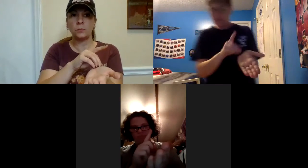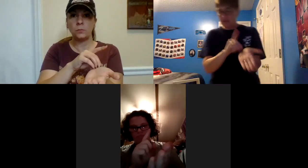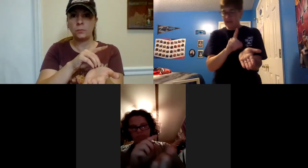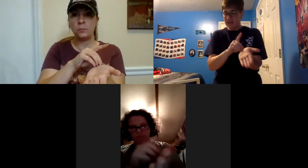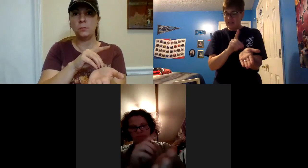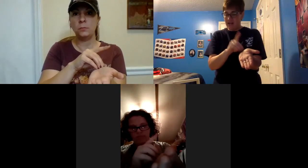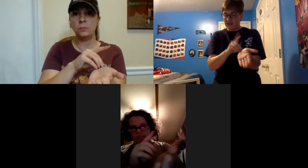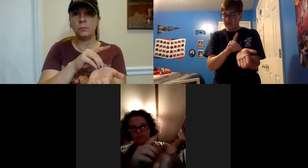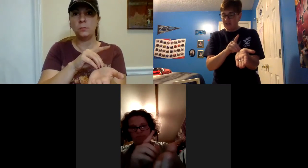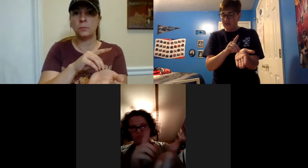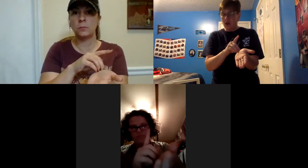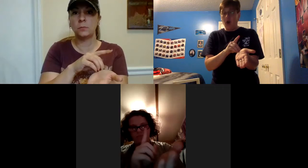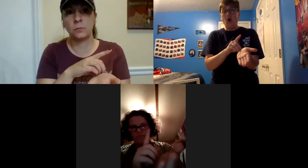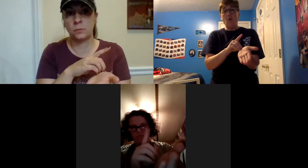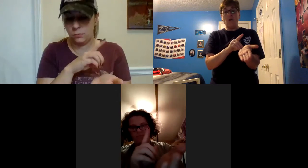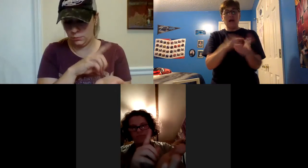doctor.